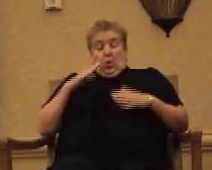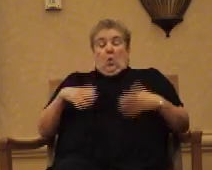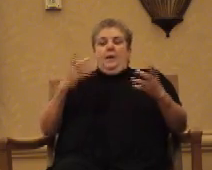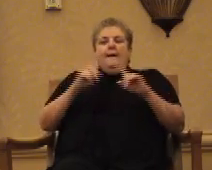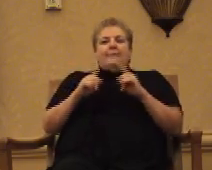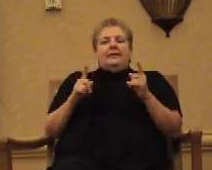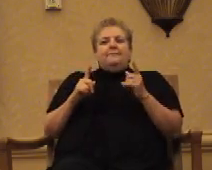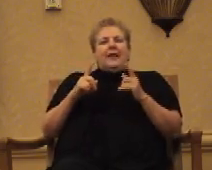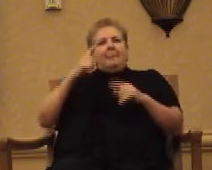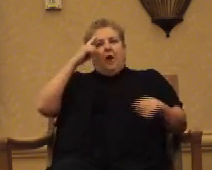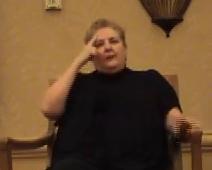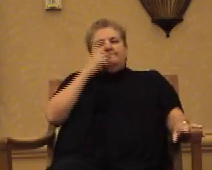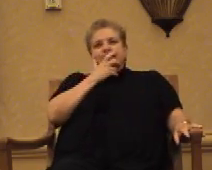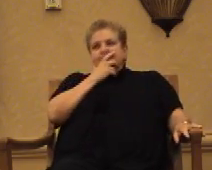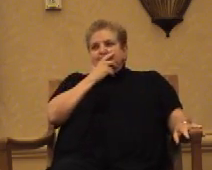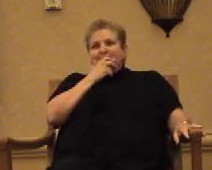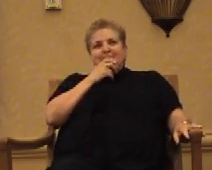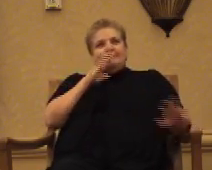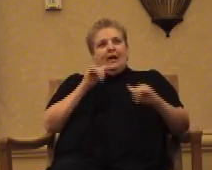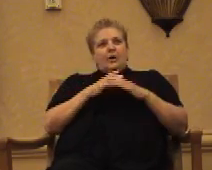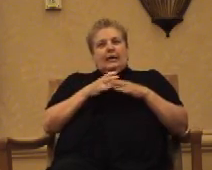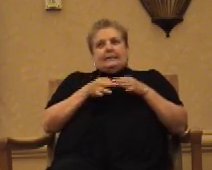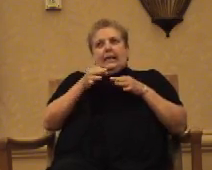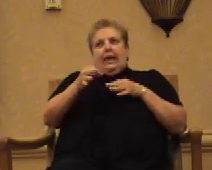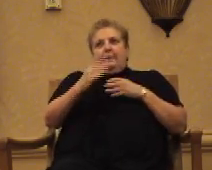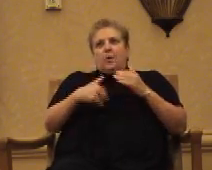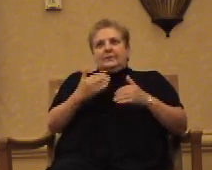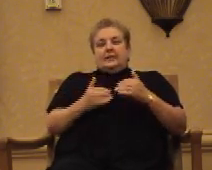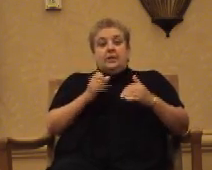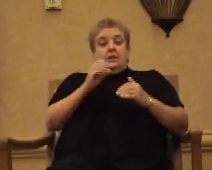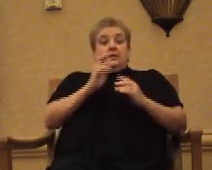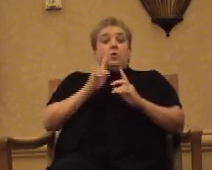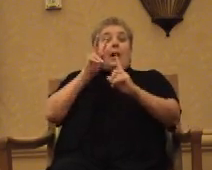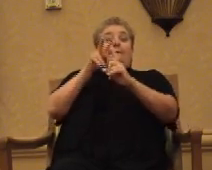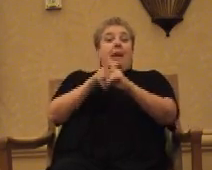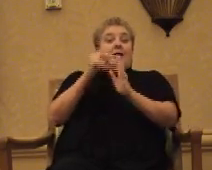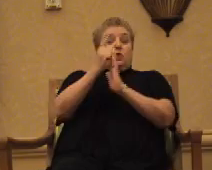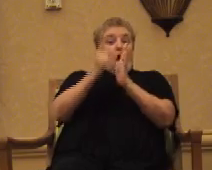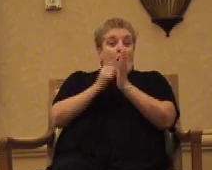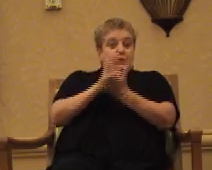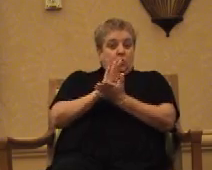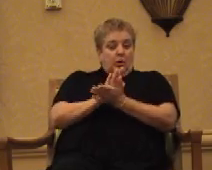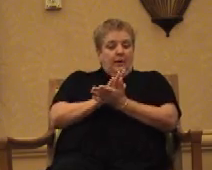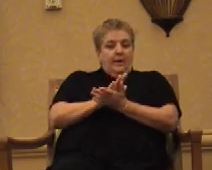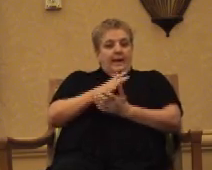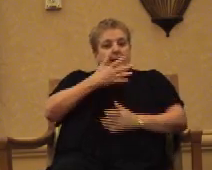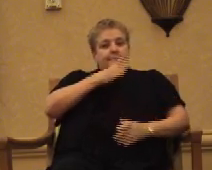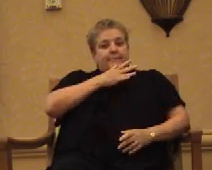so I thought, how can I delay this process? And I applied to law school. My mom says, why don't you go to law school? You have a big